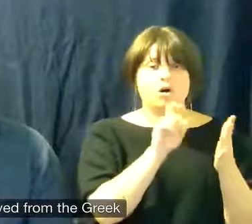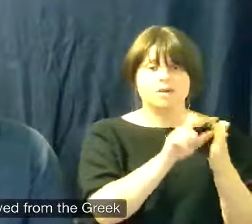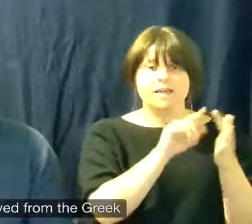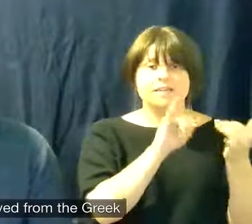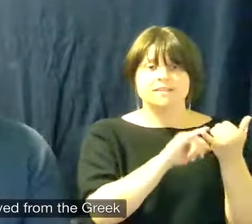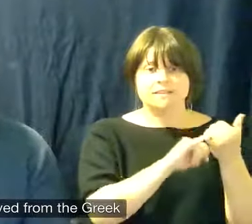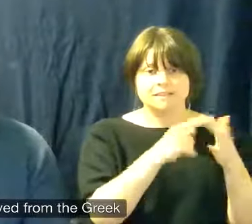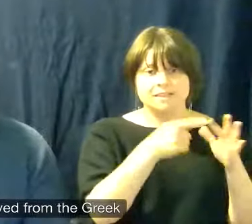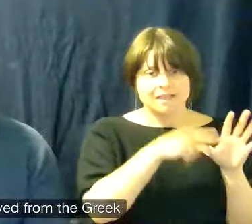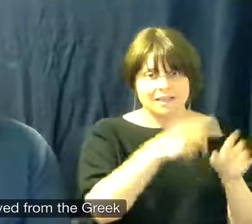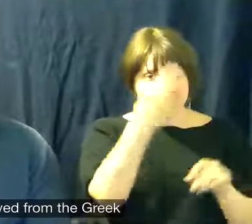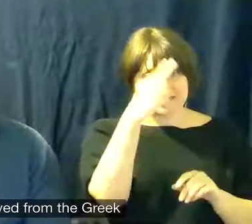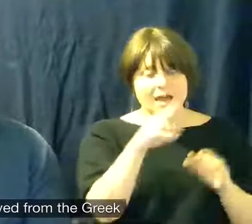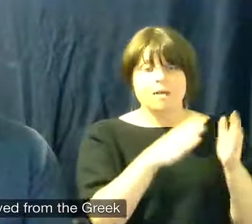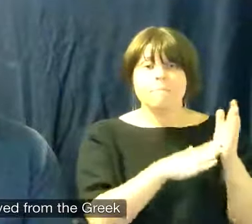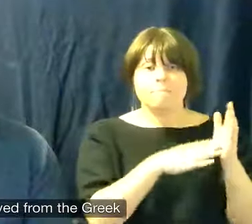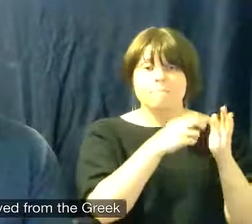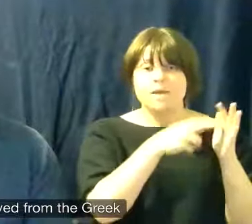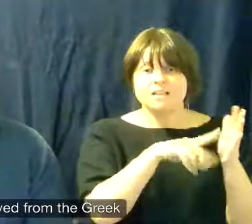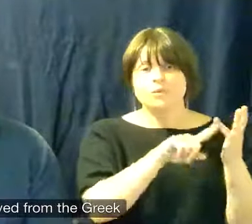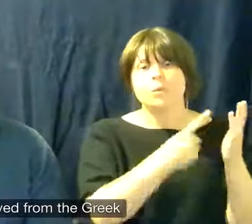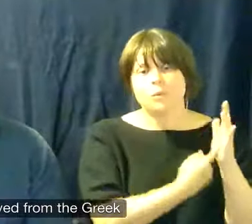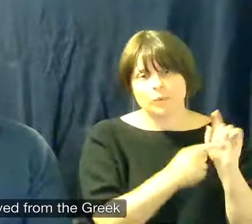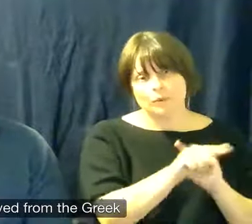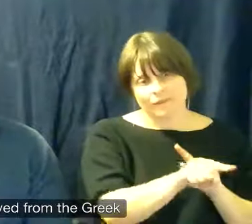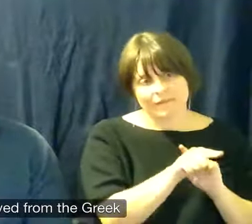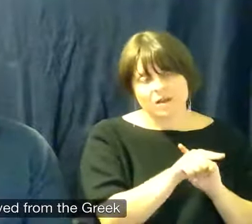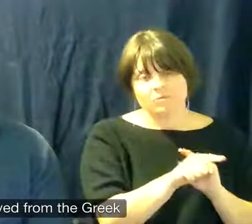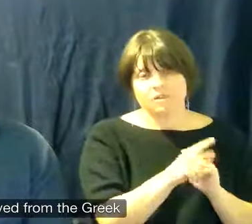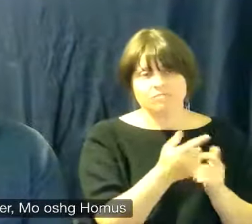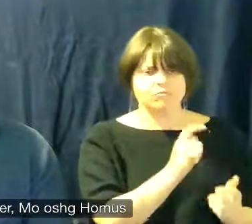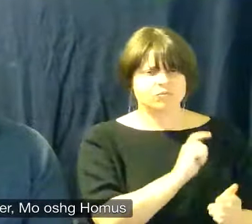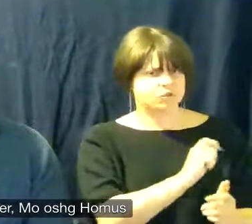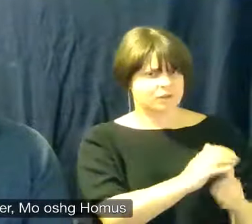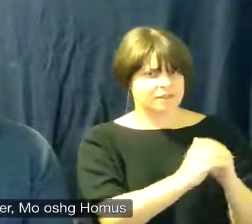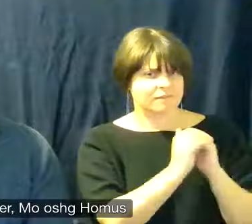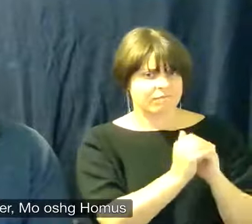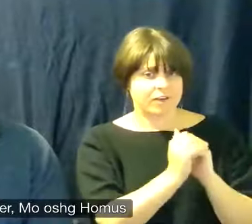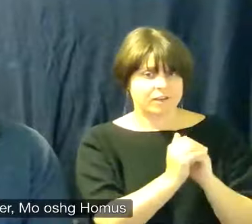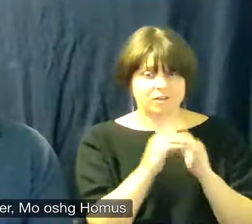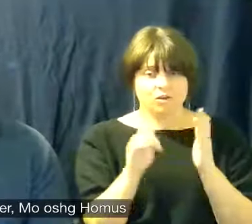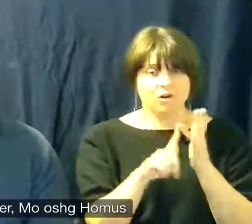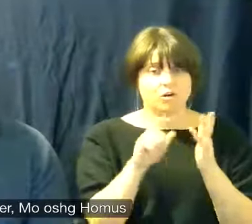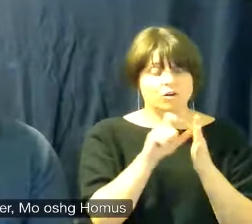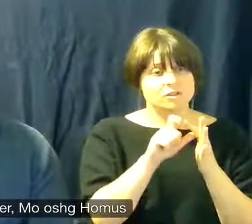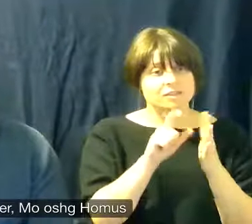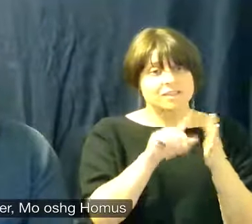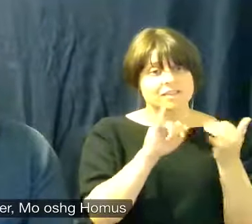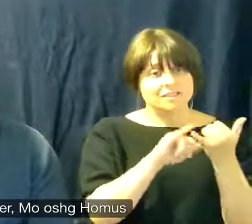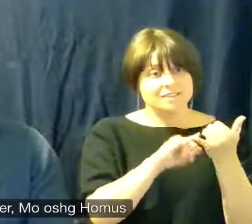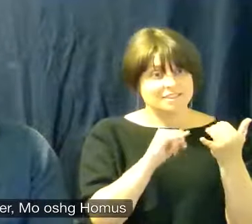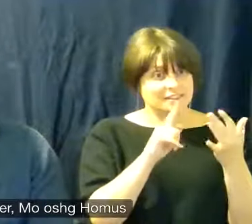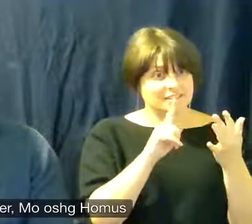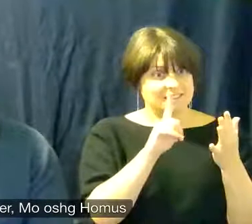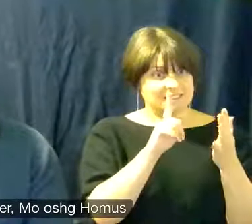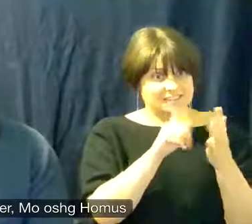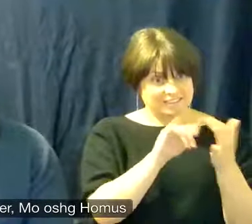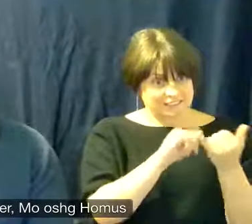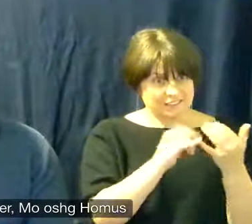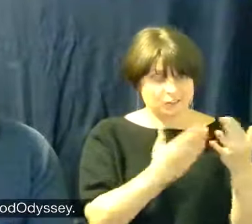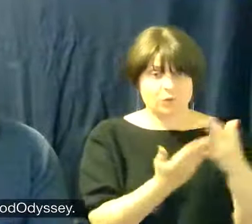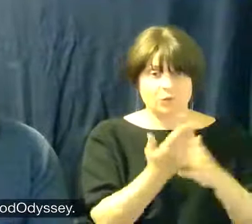Mentor. The mentor was the trusted friend of Odysseus during the Trojan